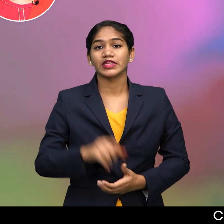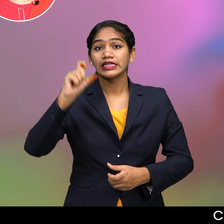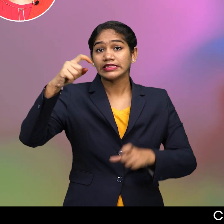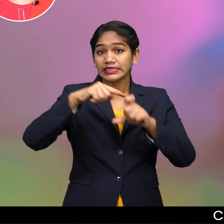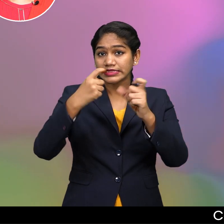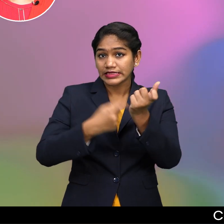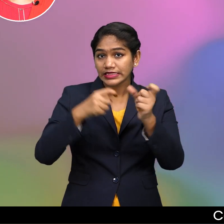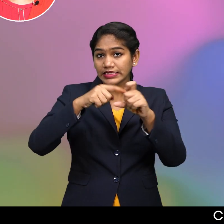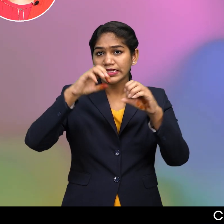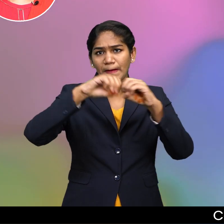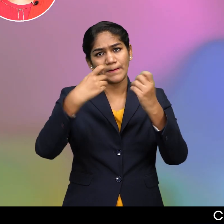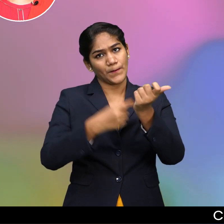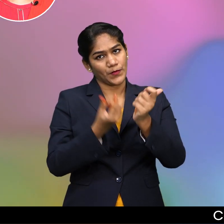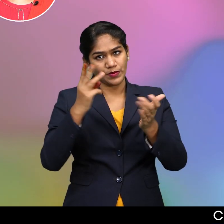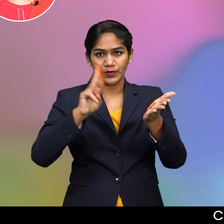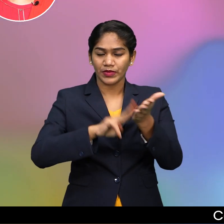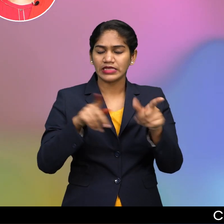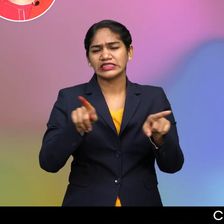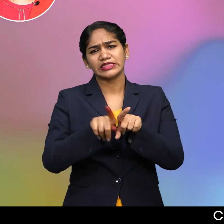Cerebrum.